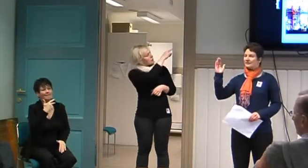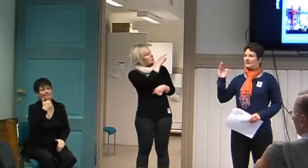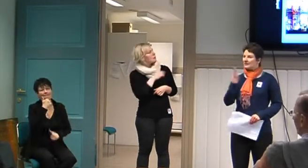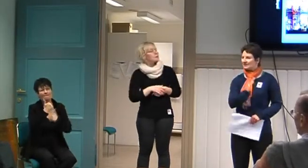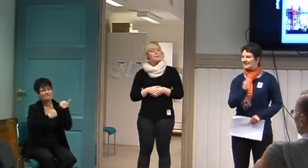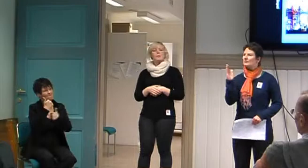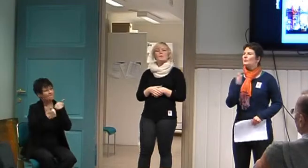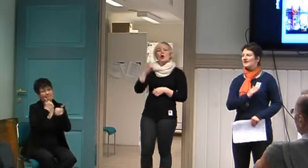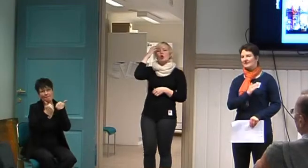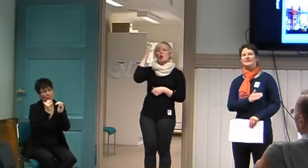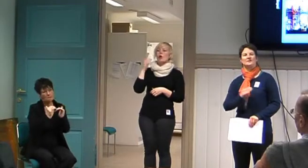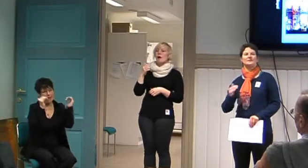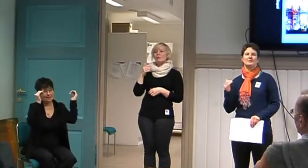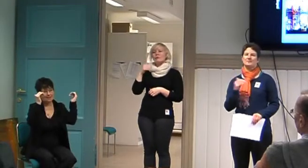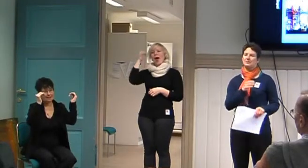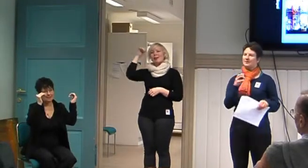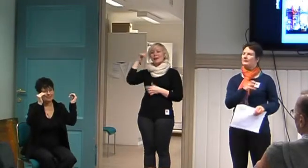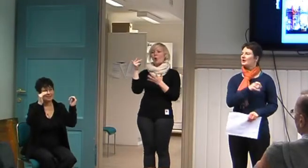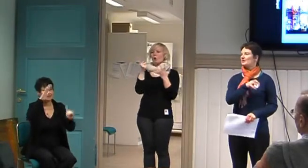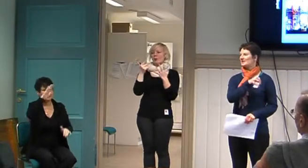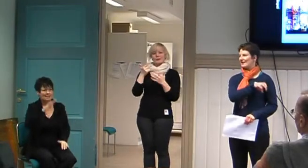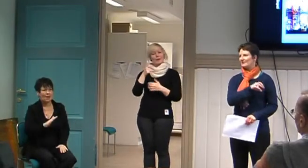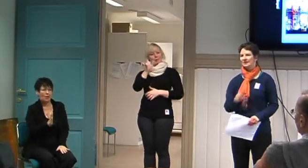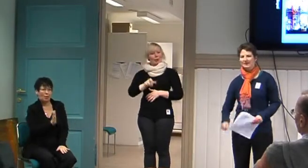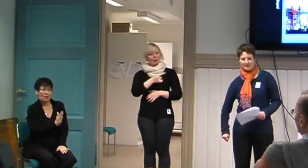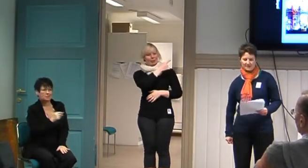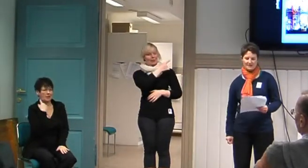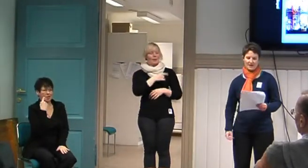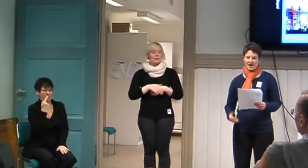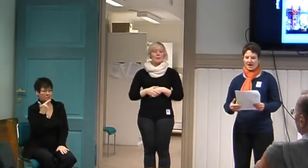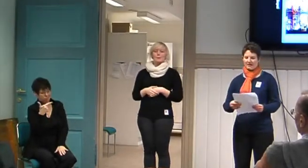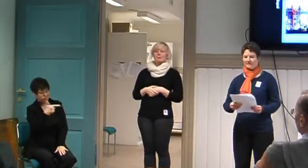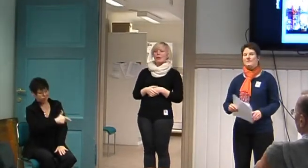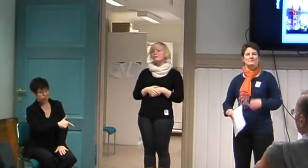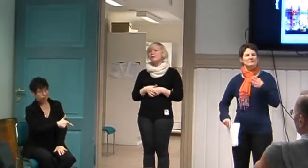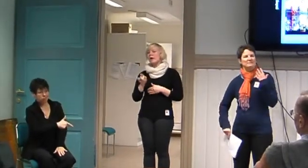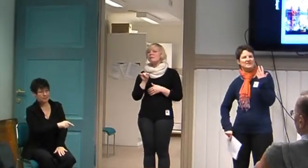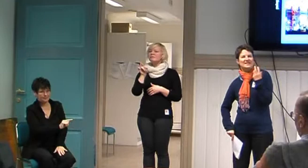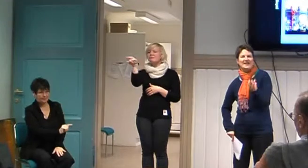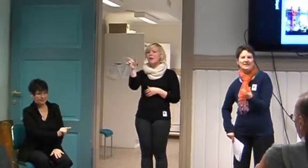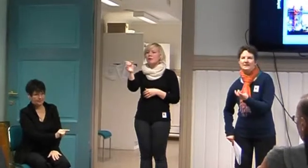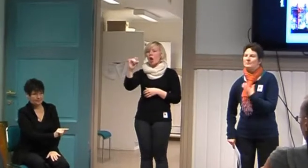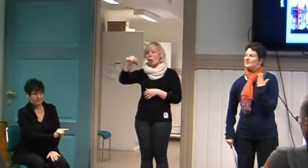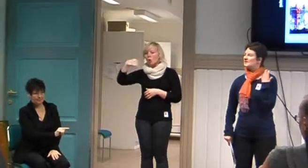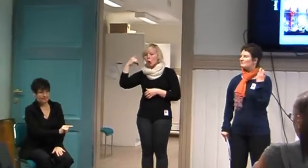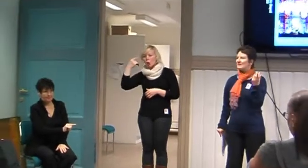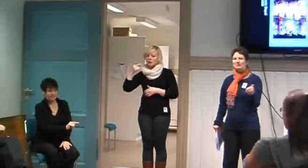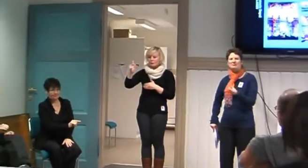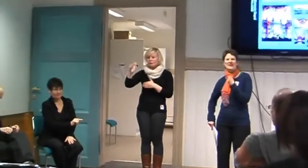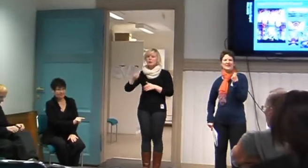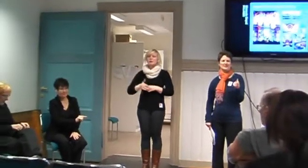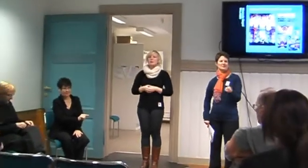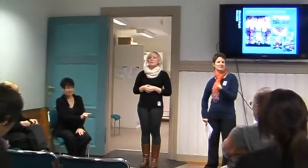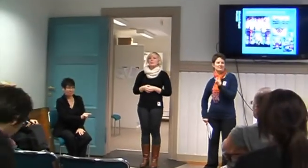It's in southwest London, so it's probably the furthest outside London. But again, it was